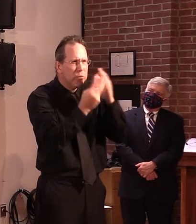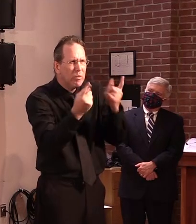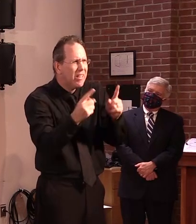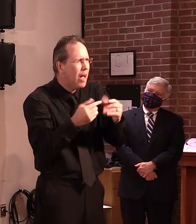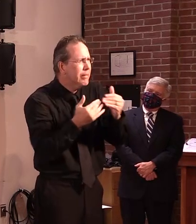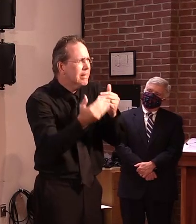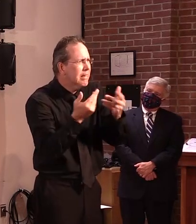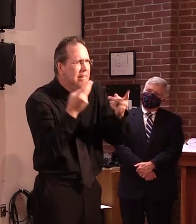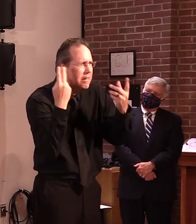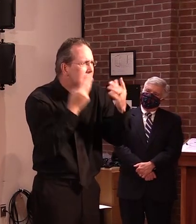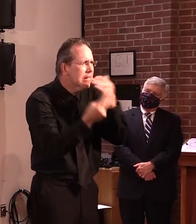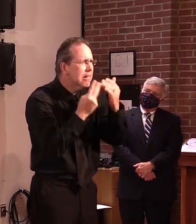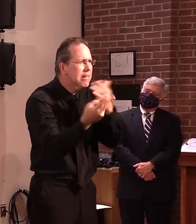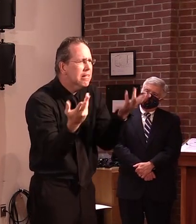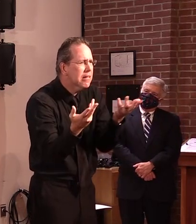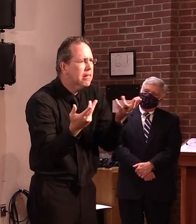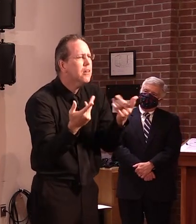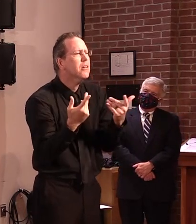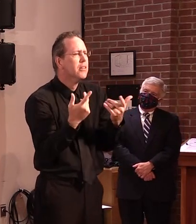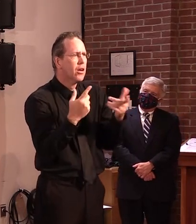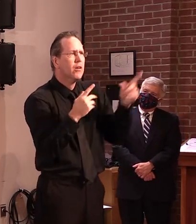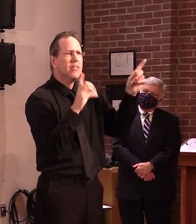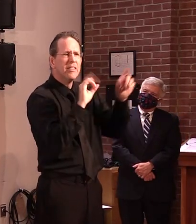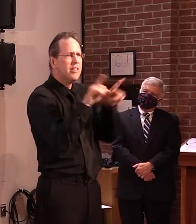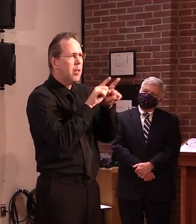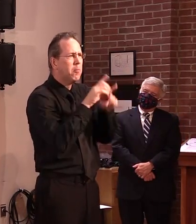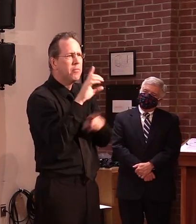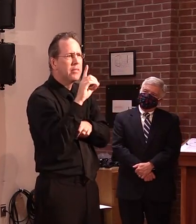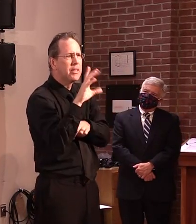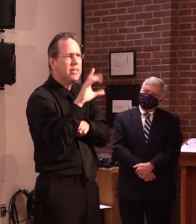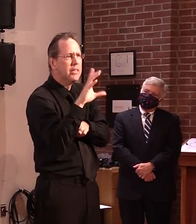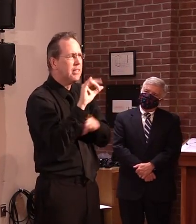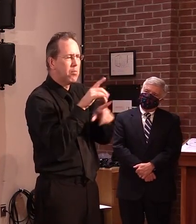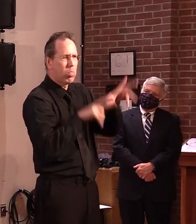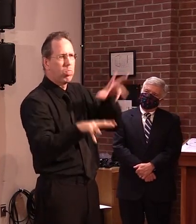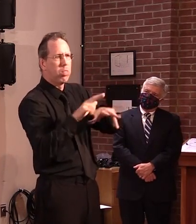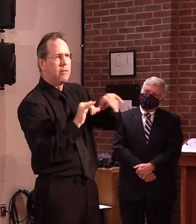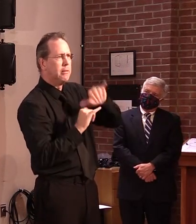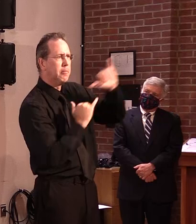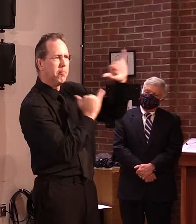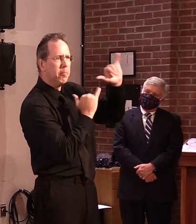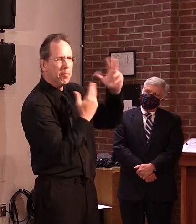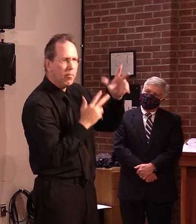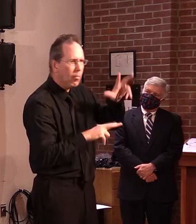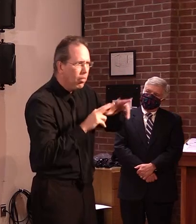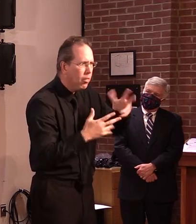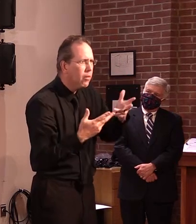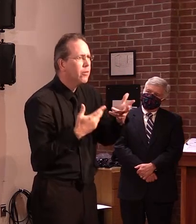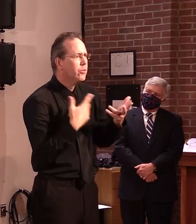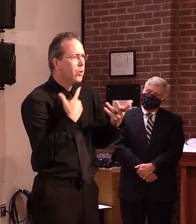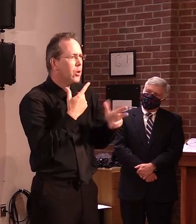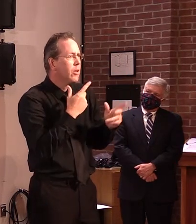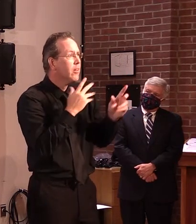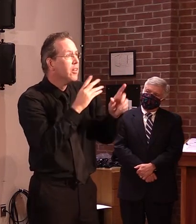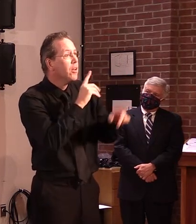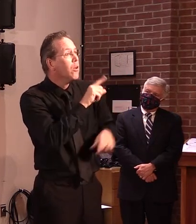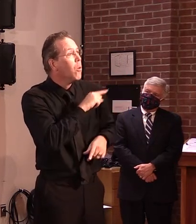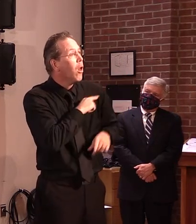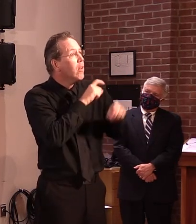CDC acknowledges some issue with, was the quality of the test that they had. They were the